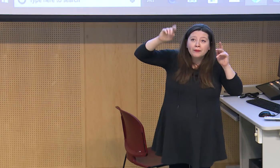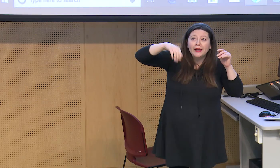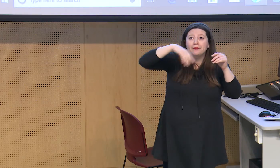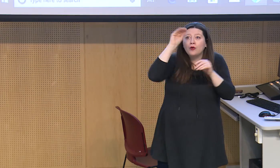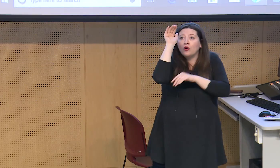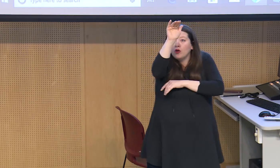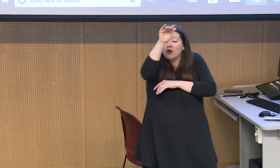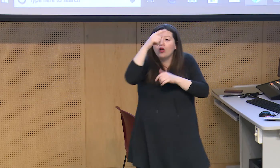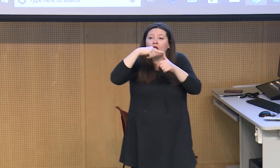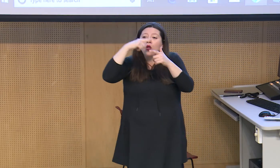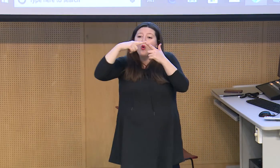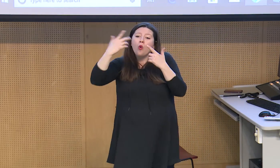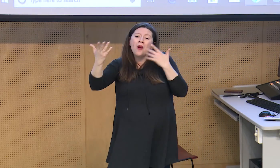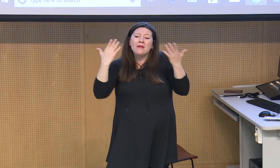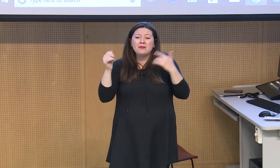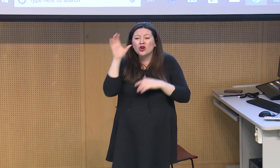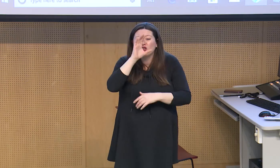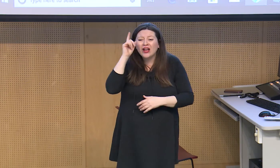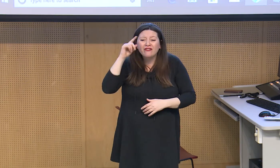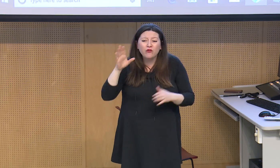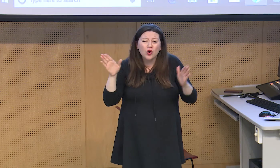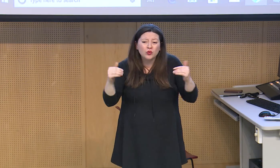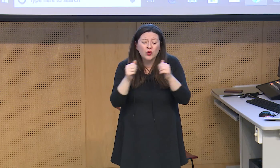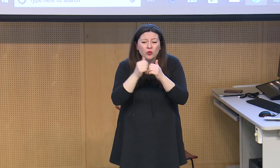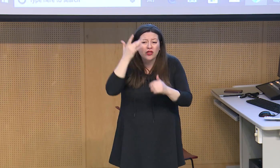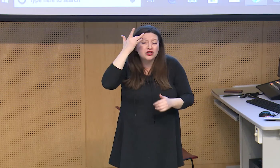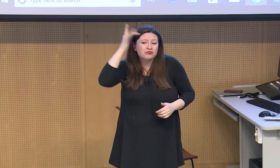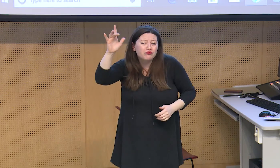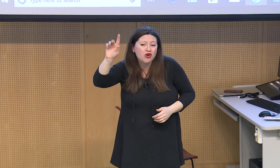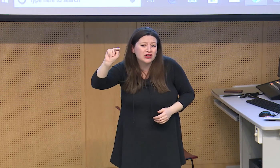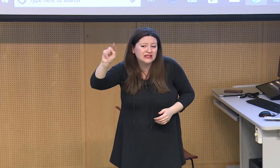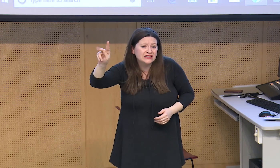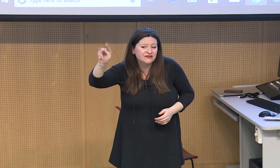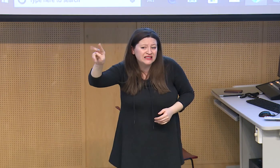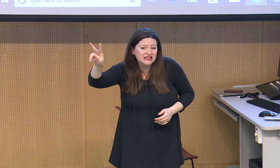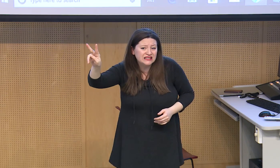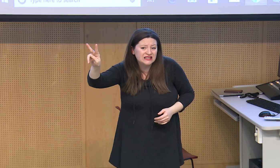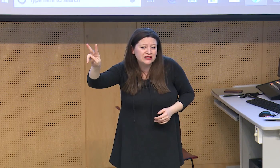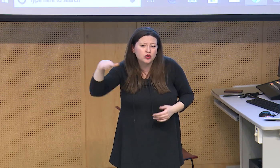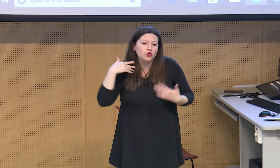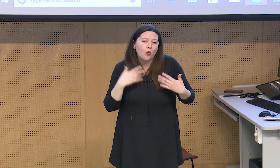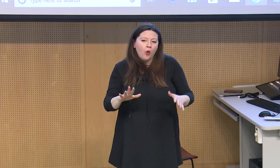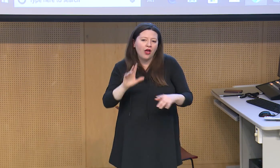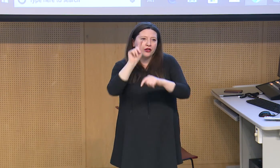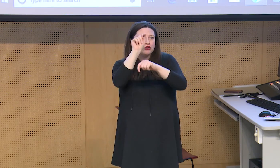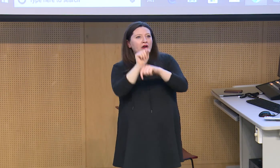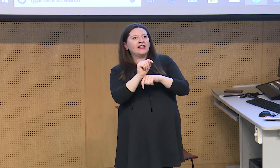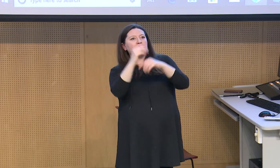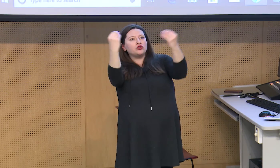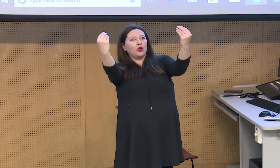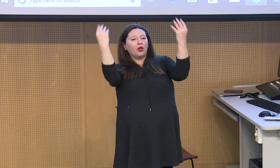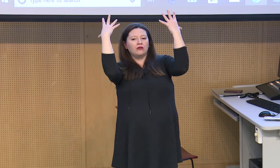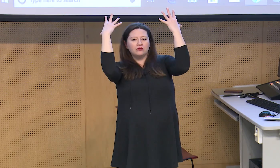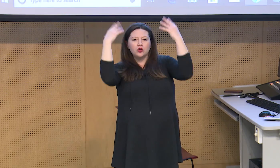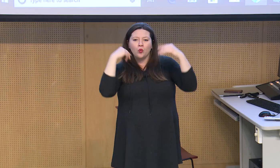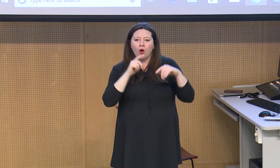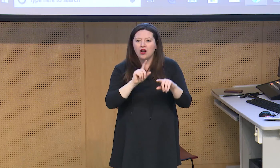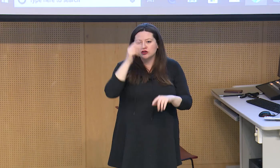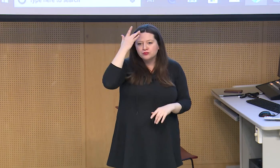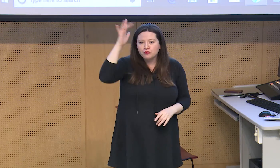See this add the filters. Well, let's say if you have 200 people, or maybe you're just looking for a room that has a smart TV